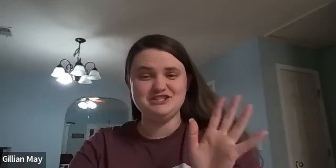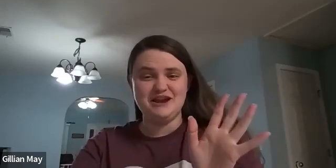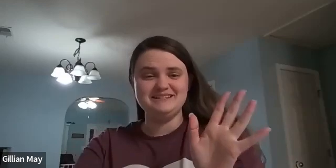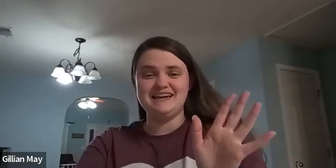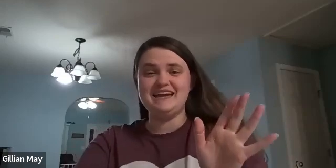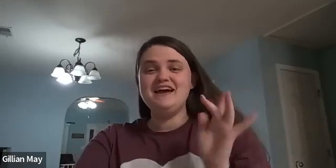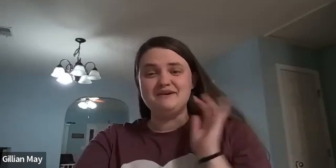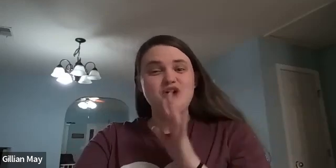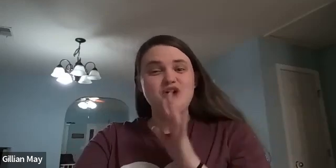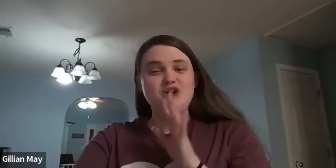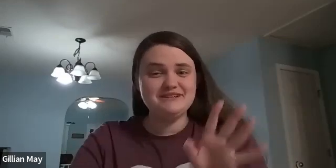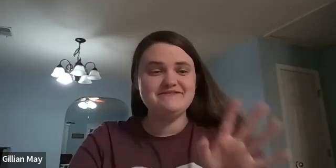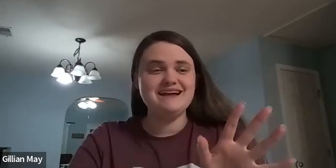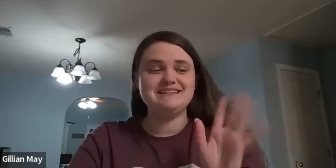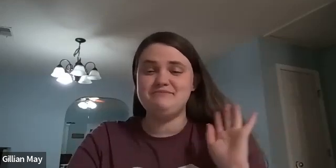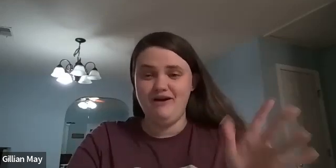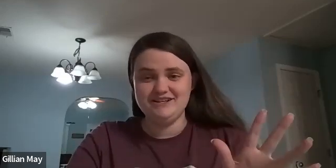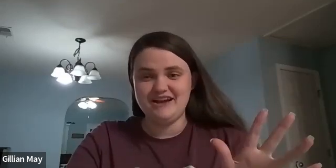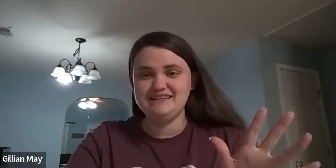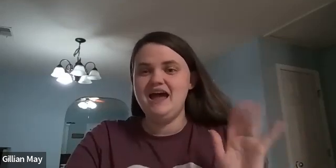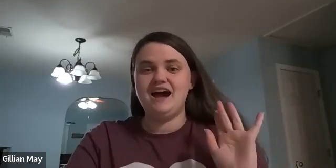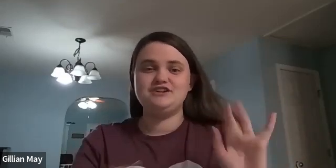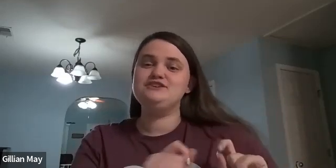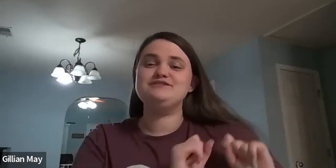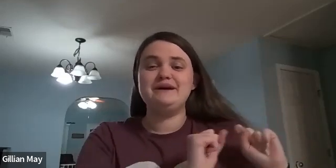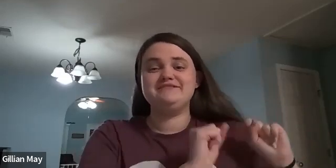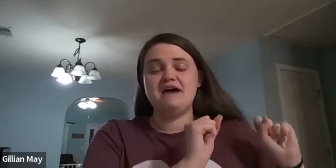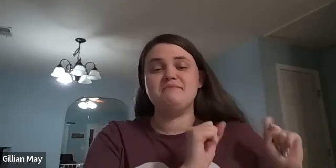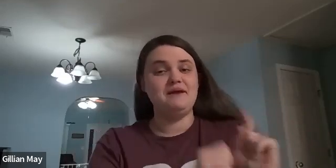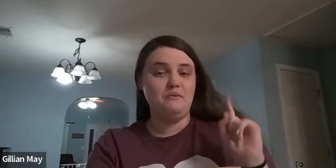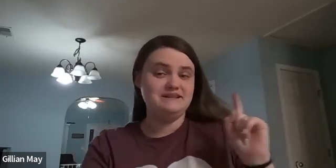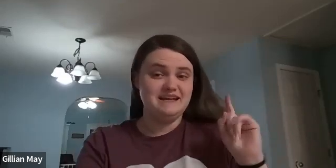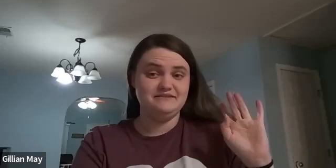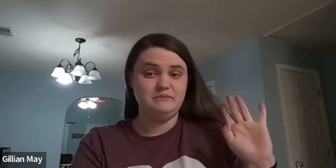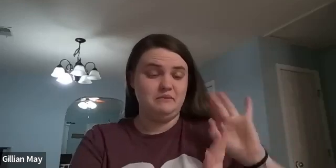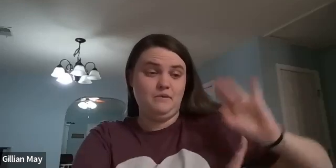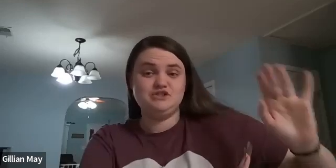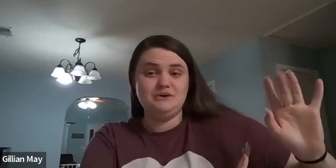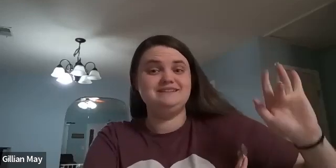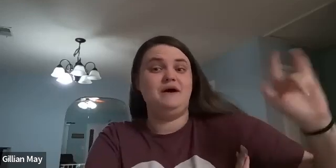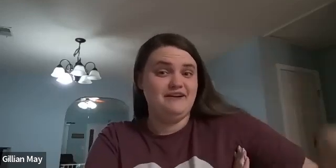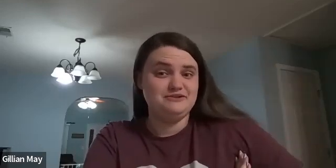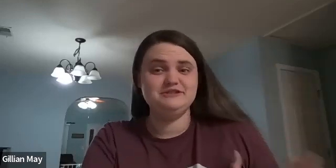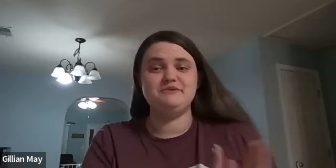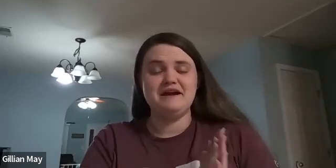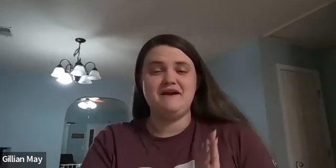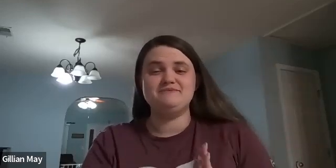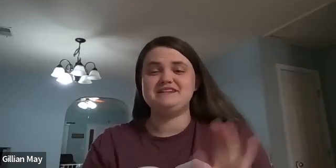thought I'd say, if I'm talking really fast, I apologize. I try to usually wait to have my like one day of like my one soda until afterwards, but right now I'm just like, no, I